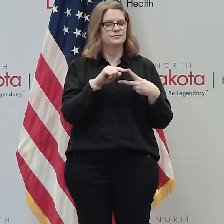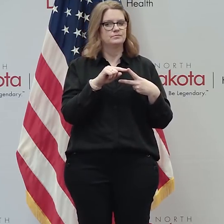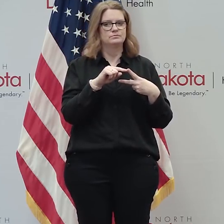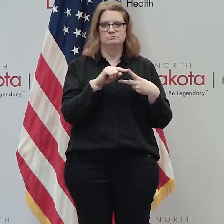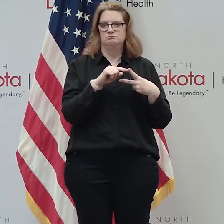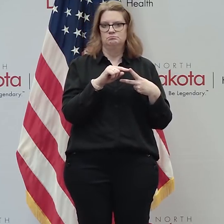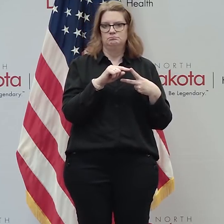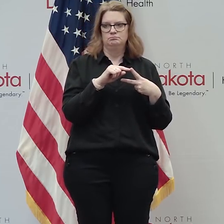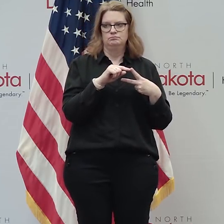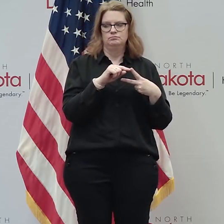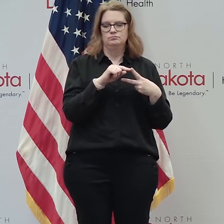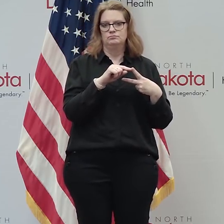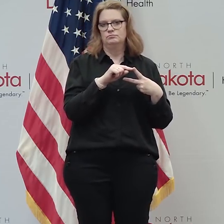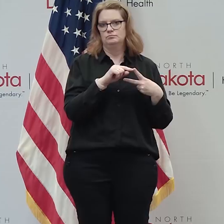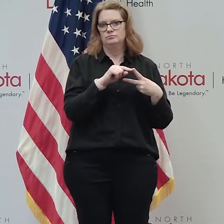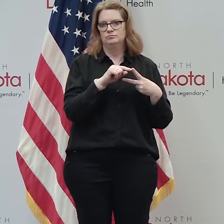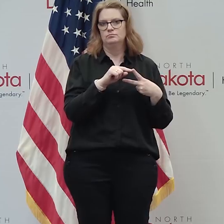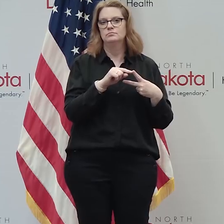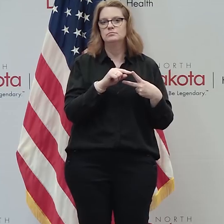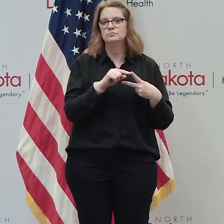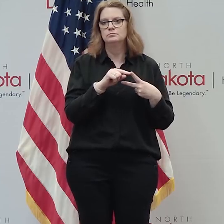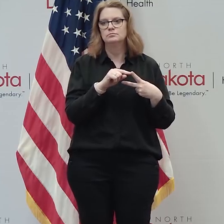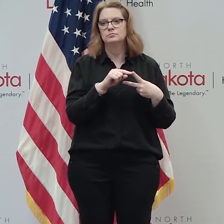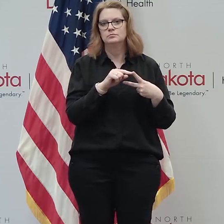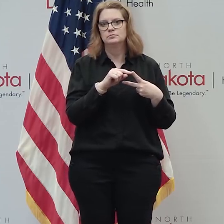people are getting, those that had